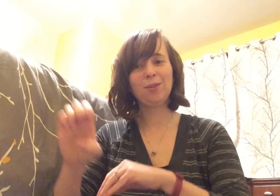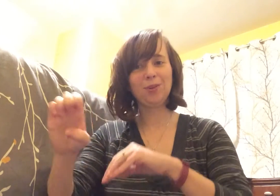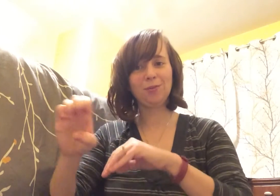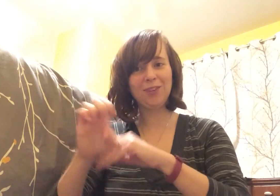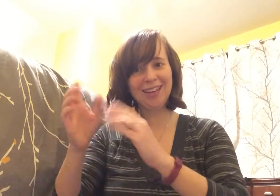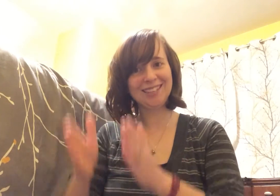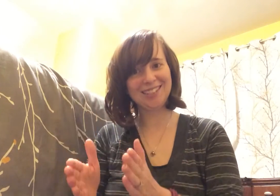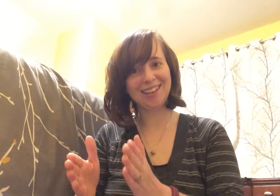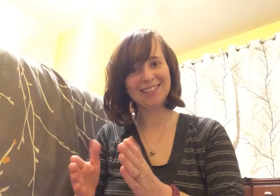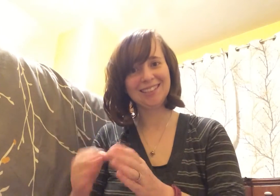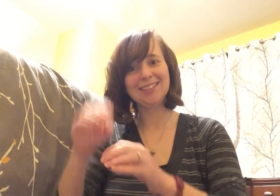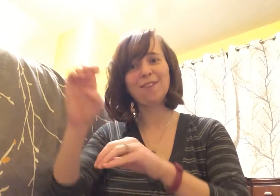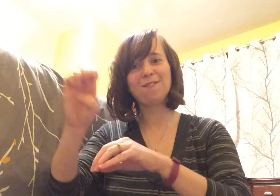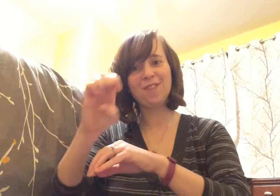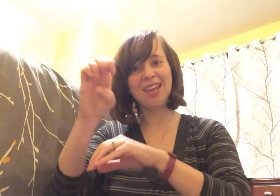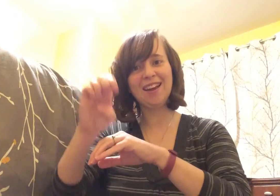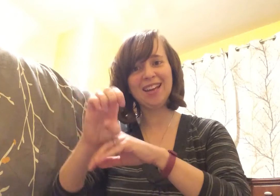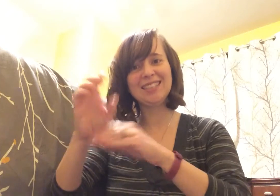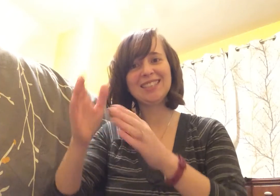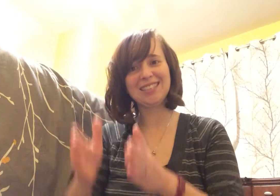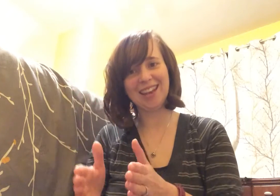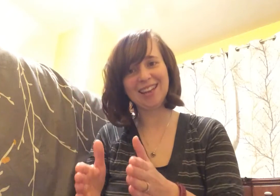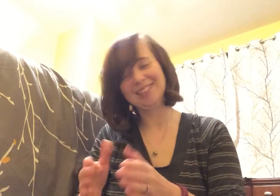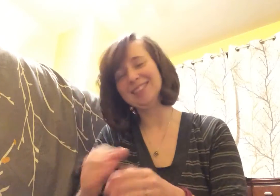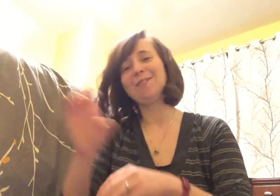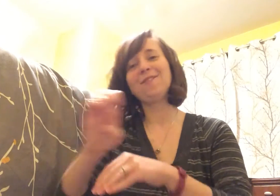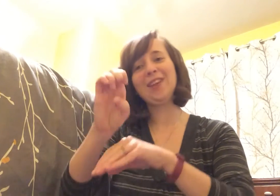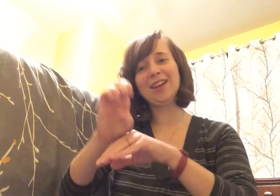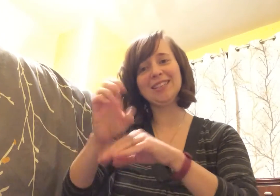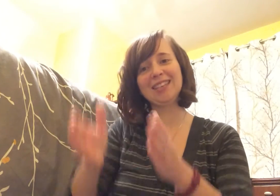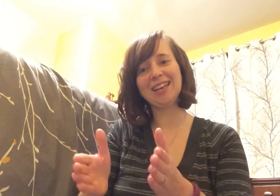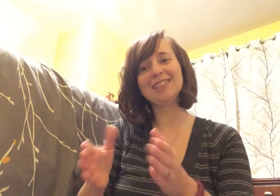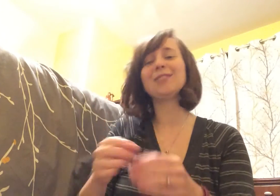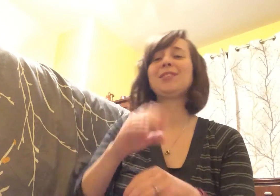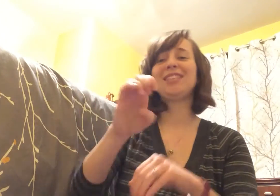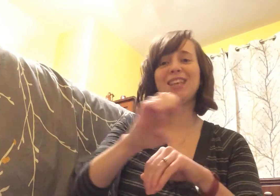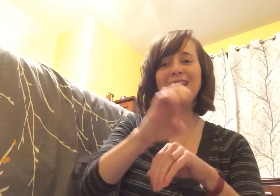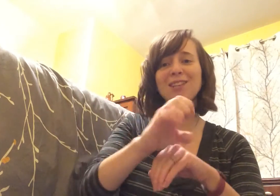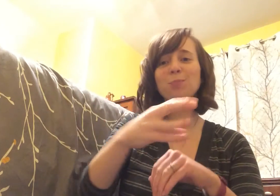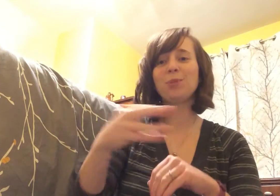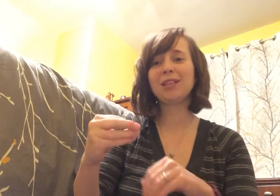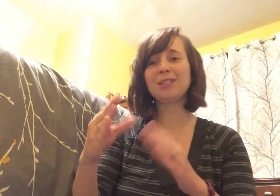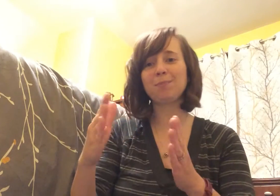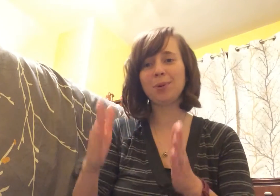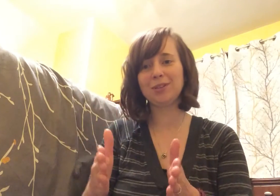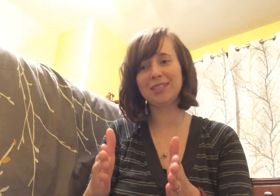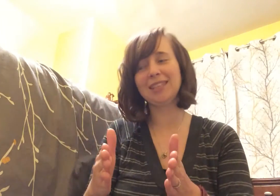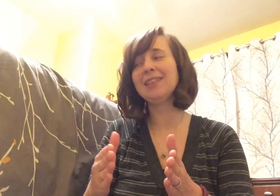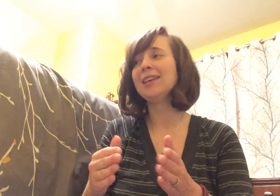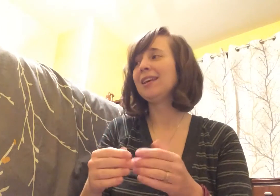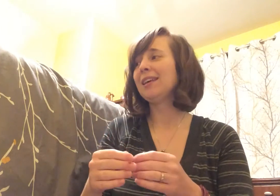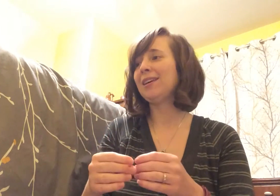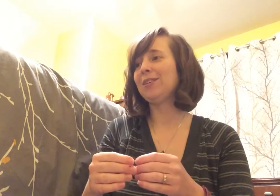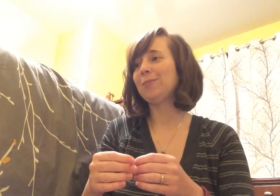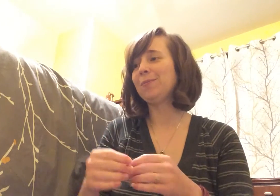your fiance. Fiance. Fiance. So it's engaged plus person.